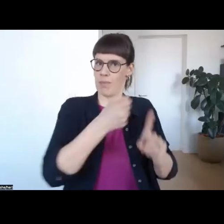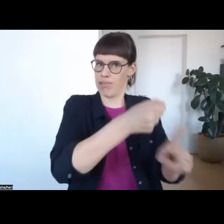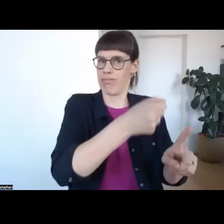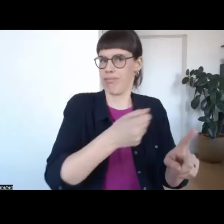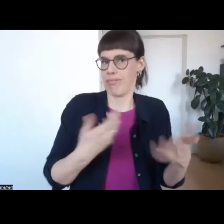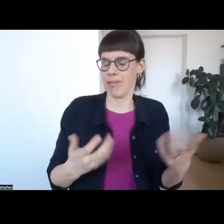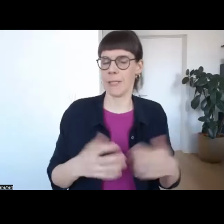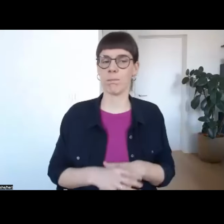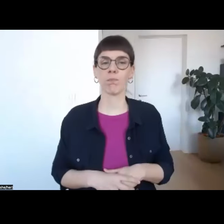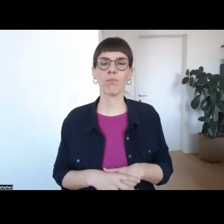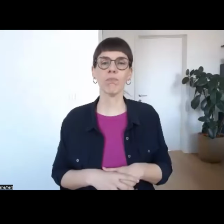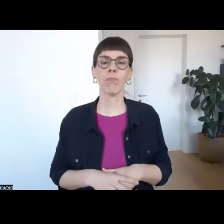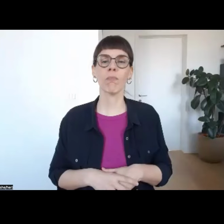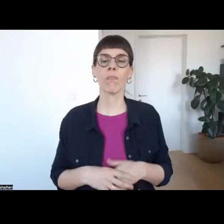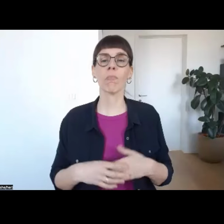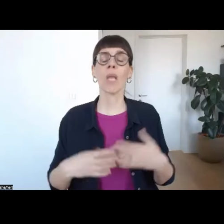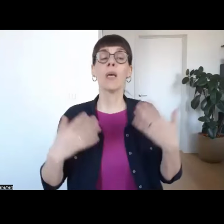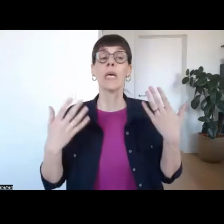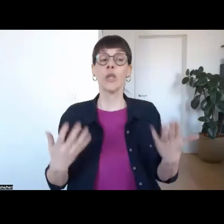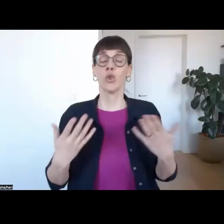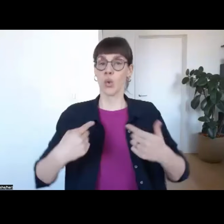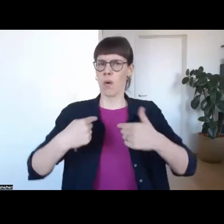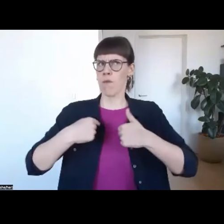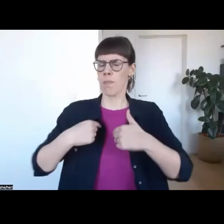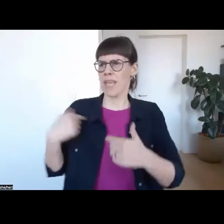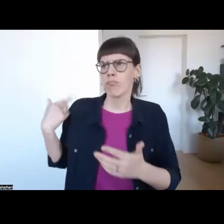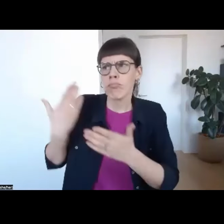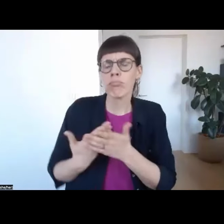if they go to a different setting, it will have a different impact.